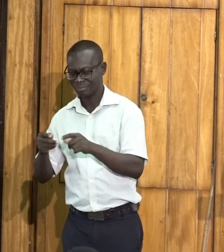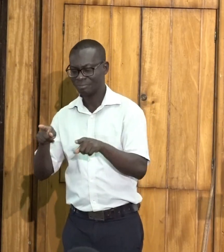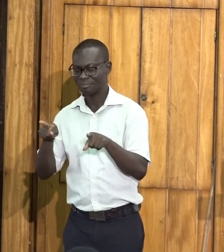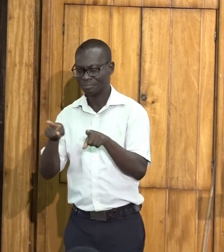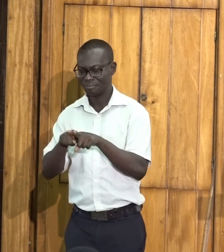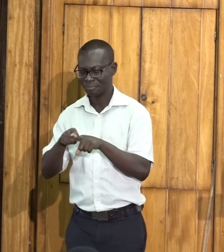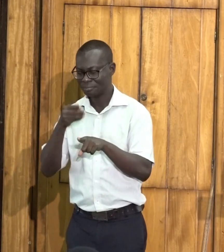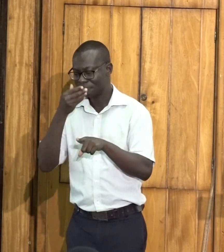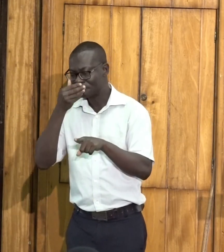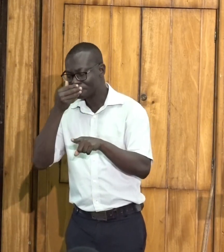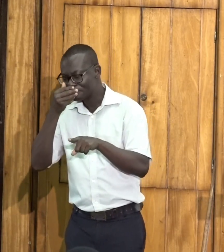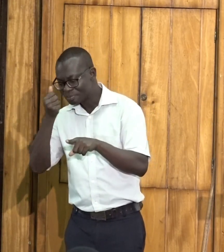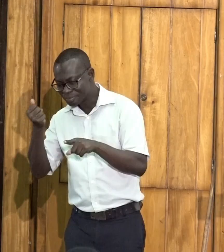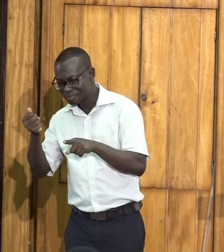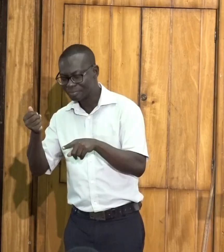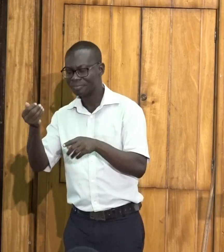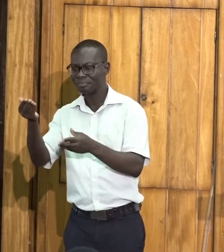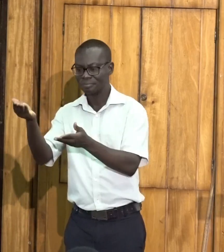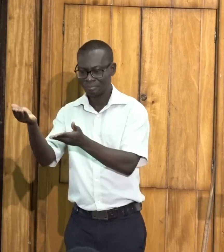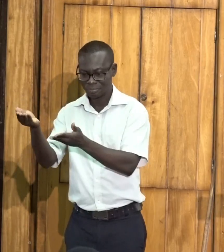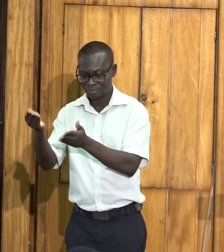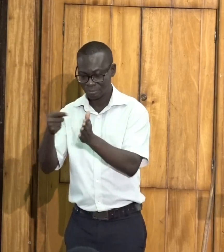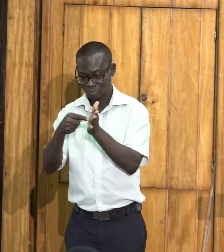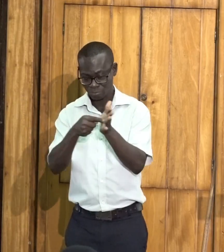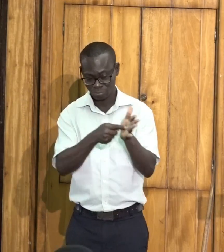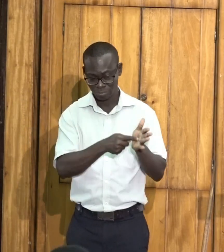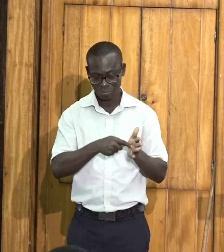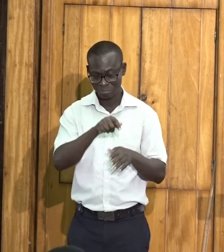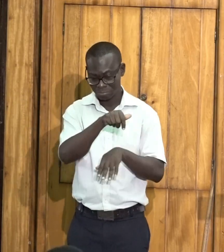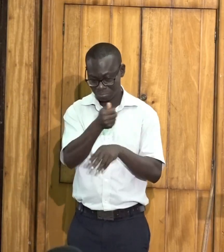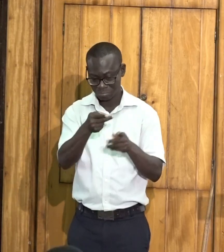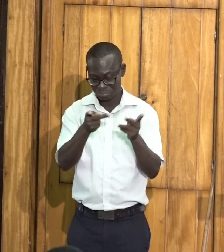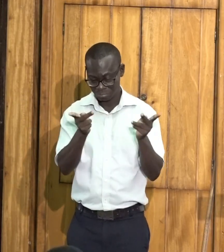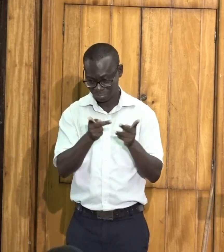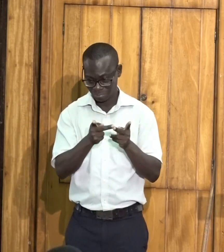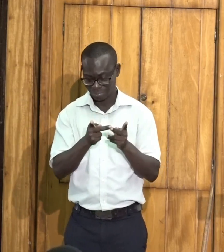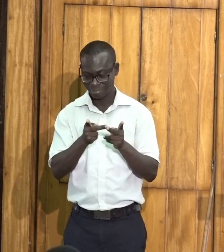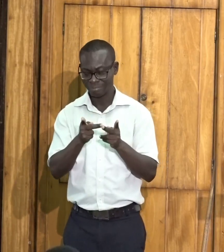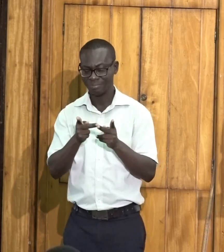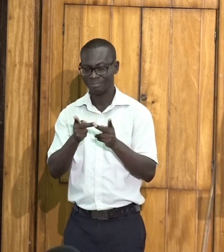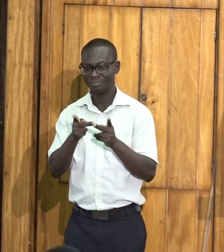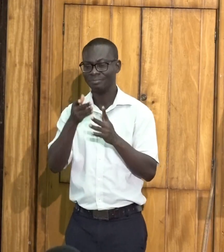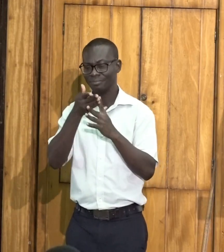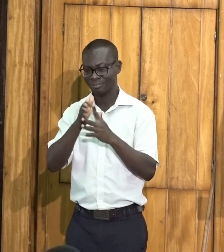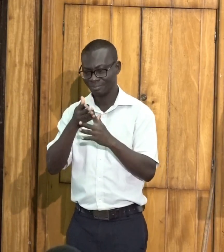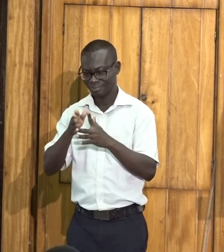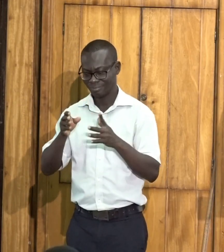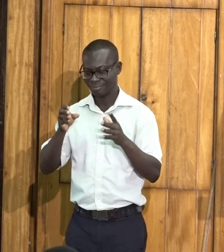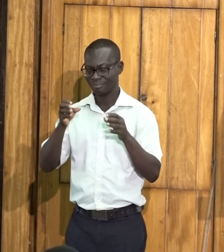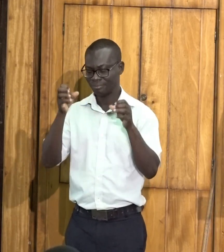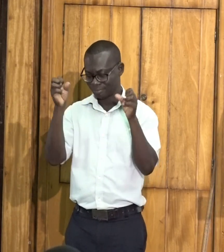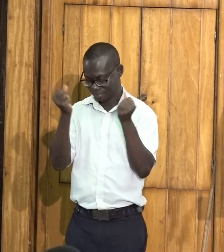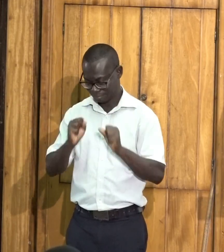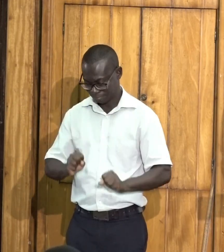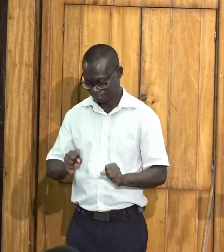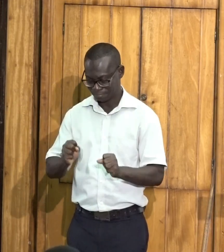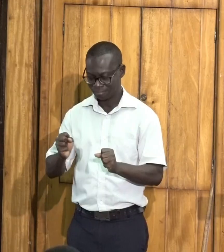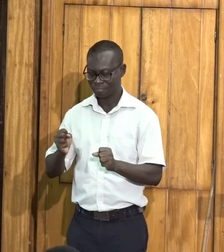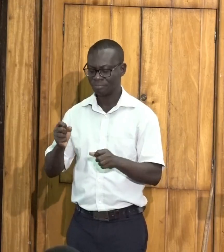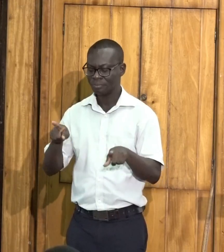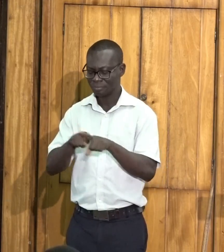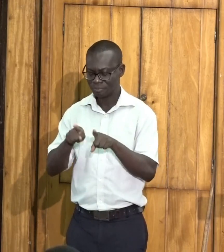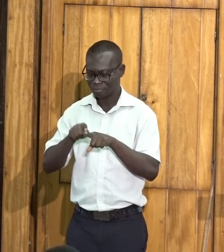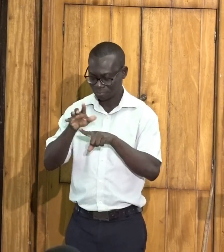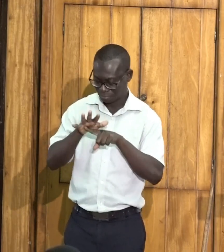to services, and because of these broken, fragmented health systems, it also put a strain on healthcare workers. In